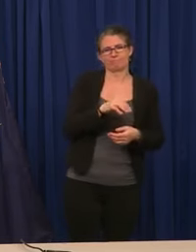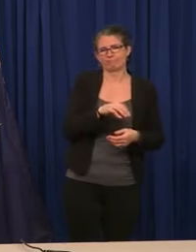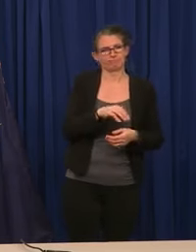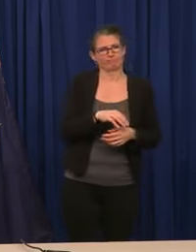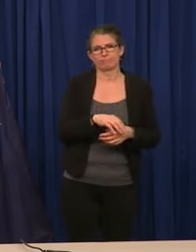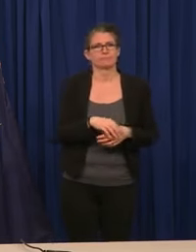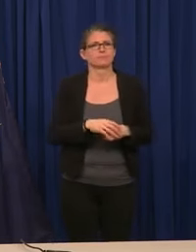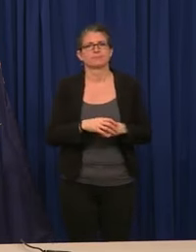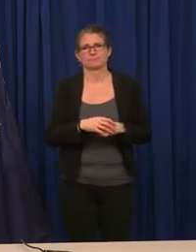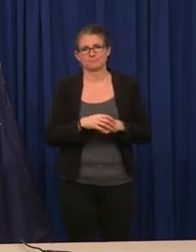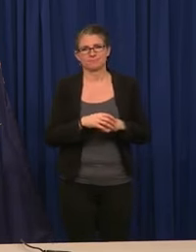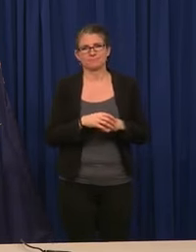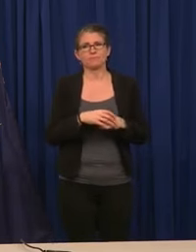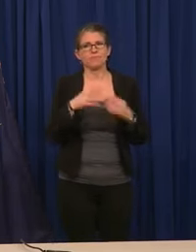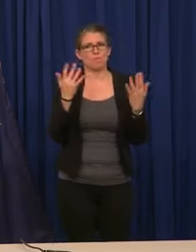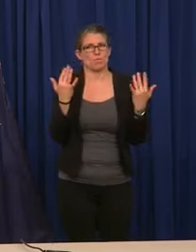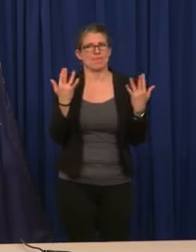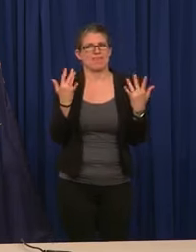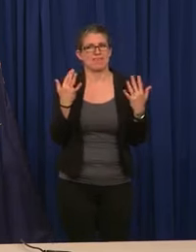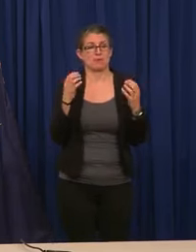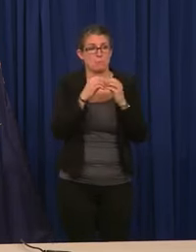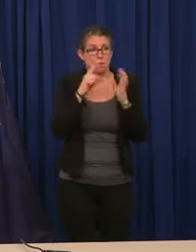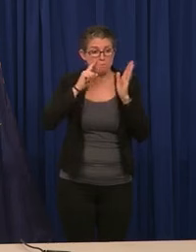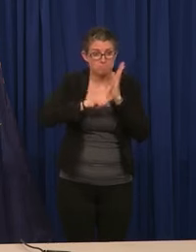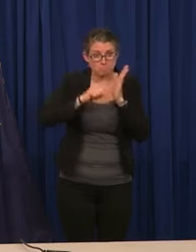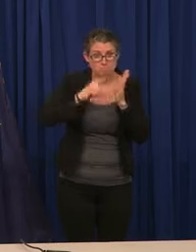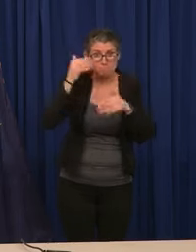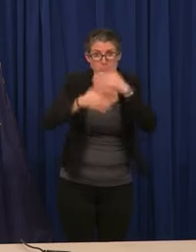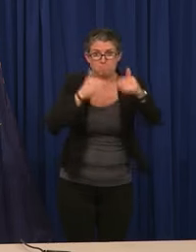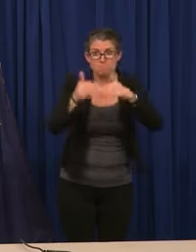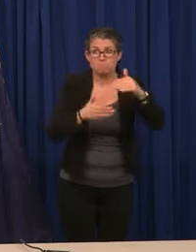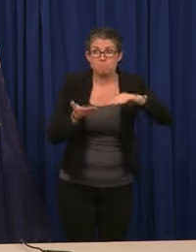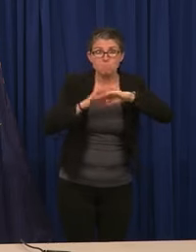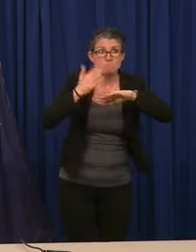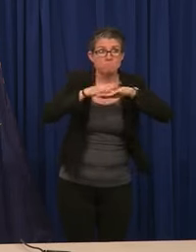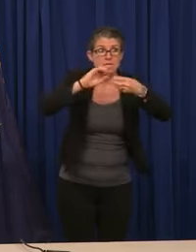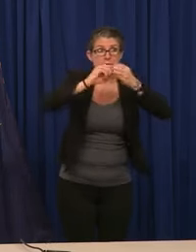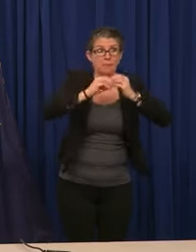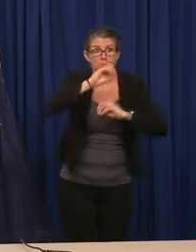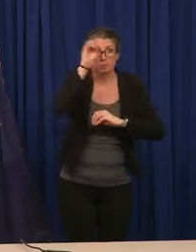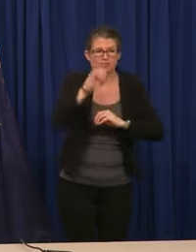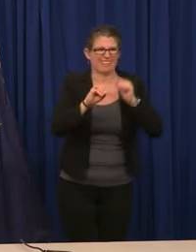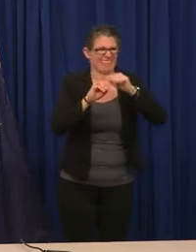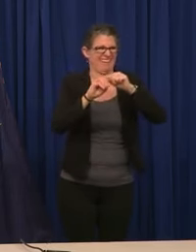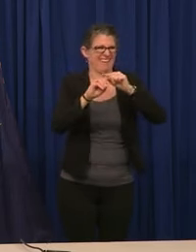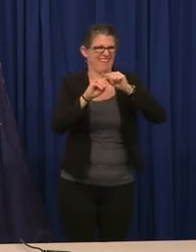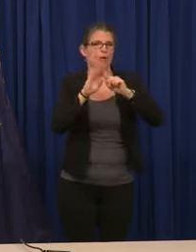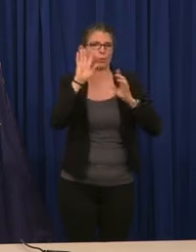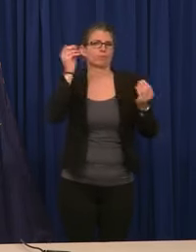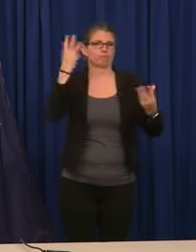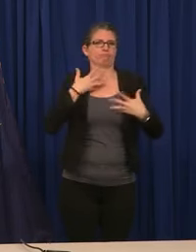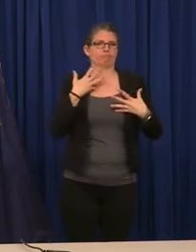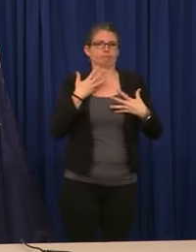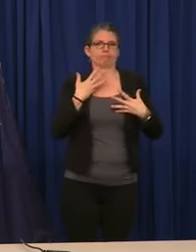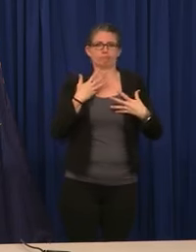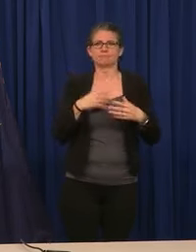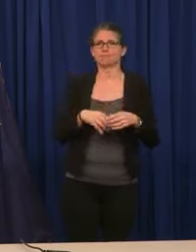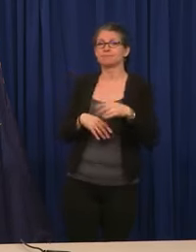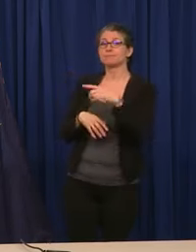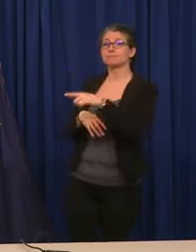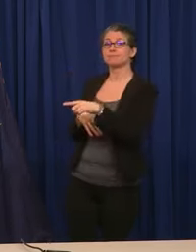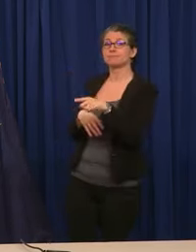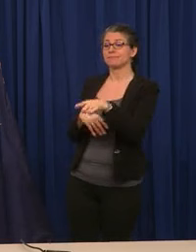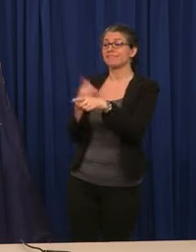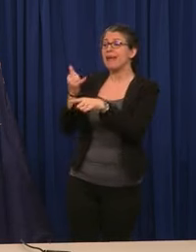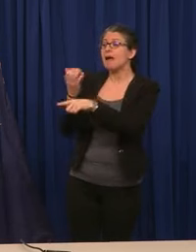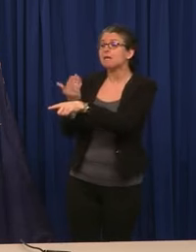scientific research is ongoing. I'm going to turn next to Steve Missler from Maine Public. Steve, go ahead, please. Thanks for taking the